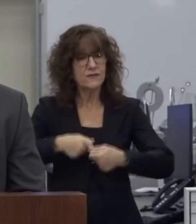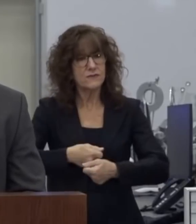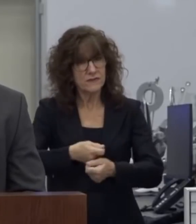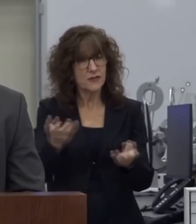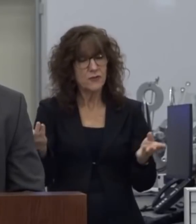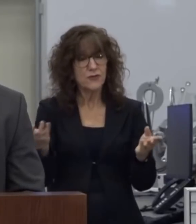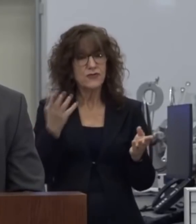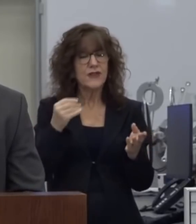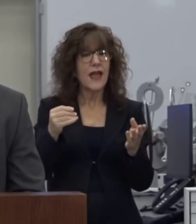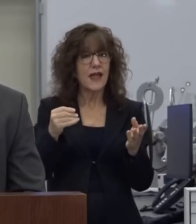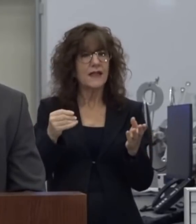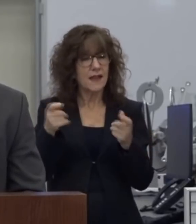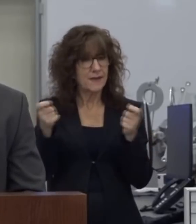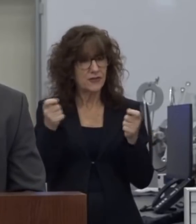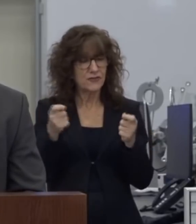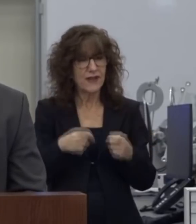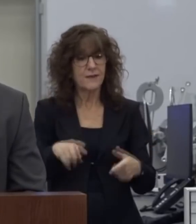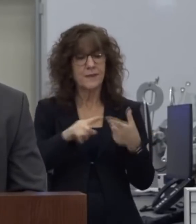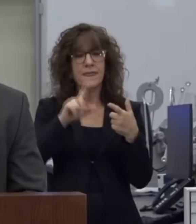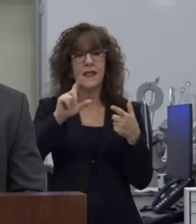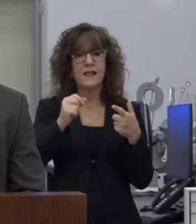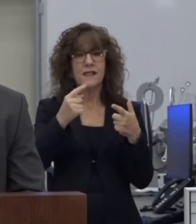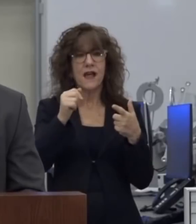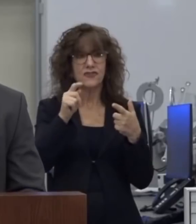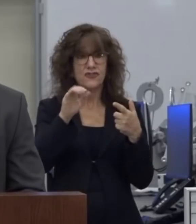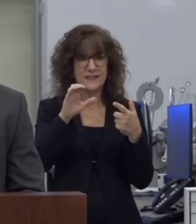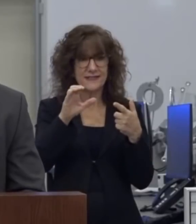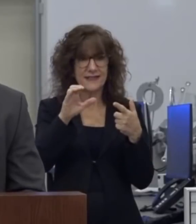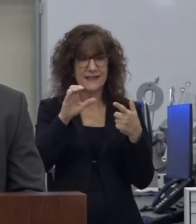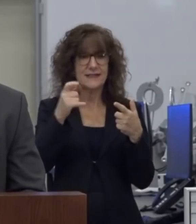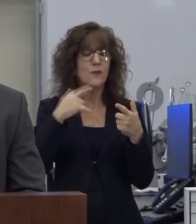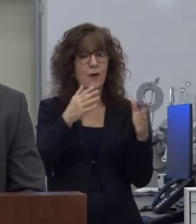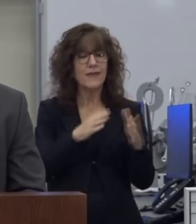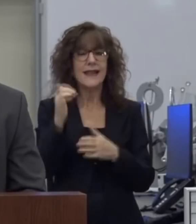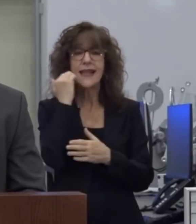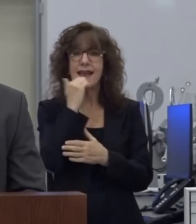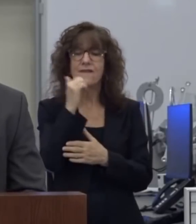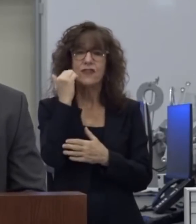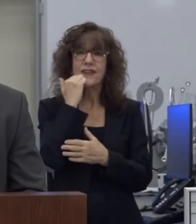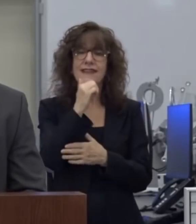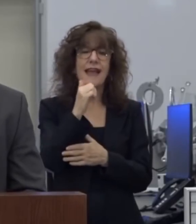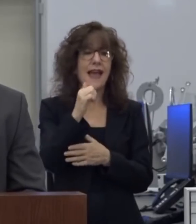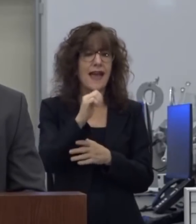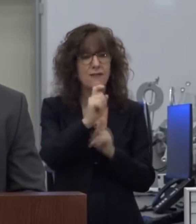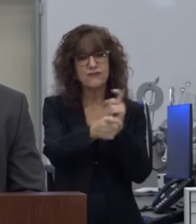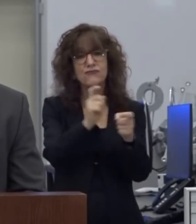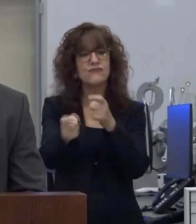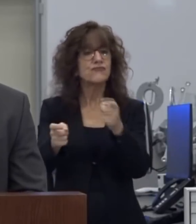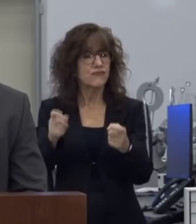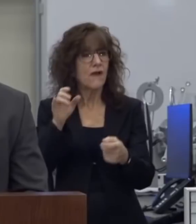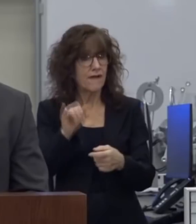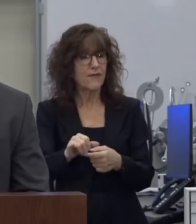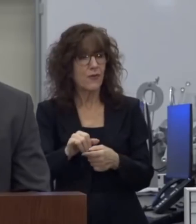distribution and administration. Logistically, we are planning day-to-day storage and allocation of the